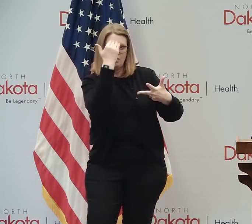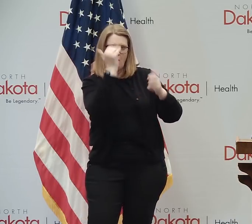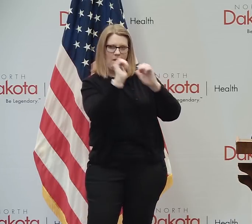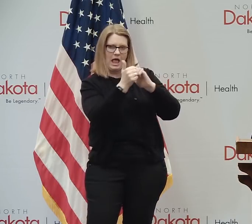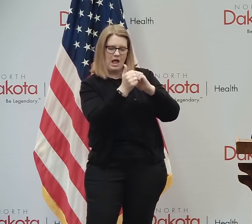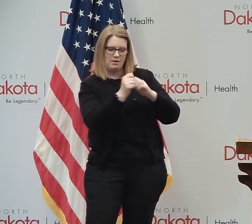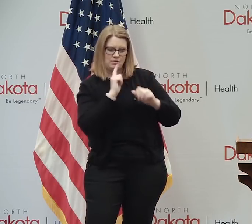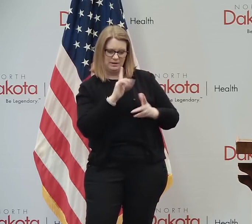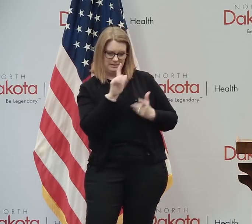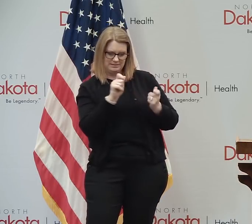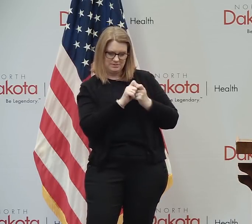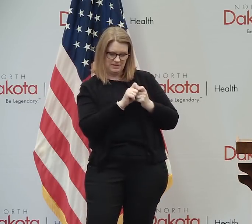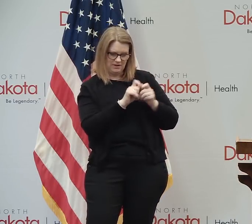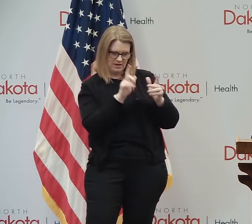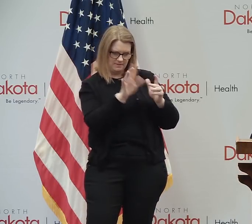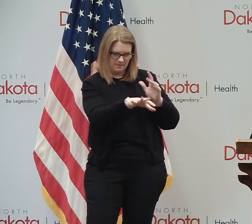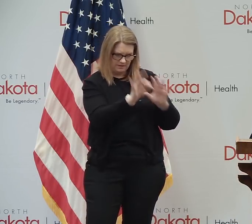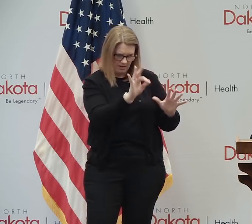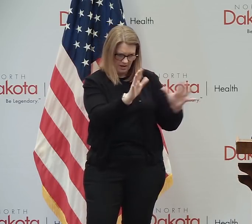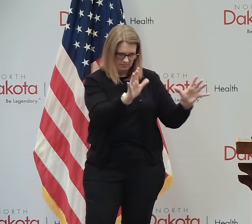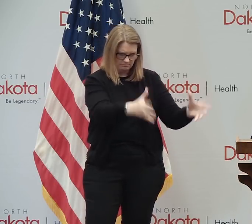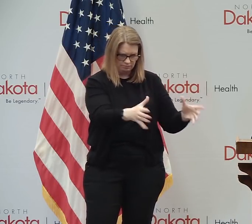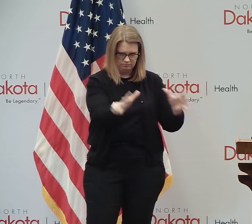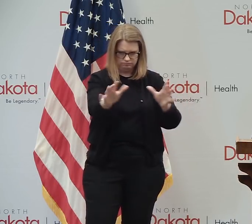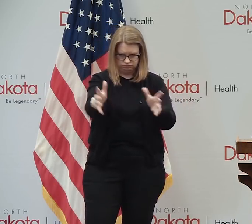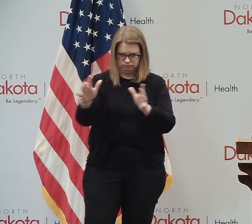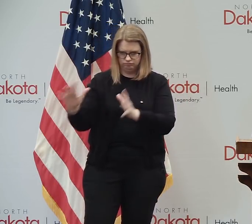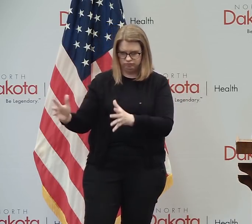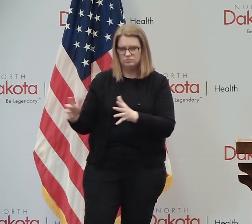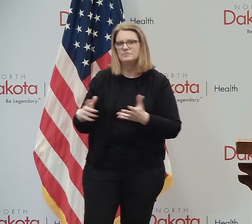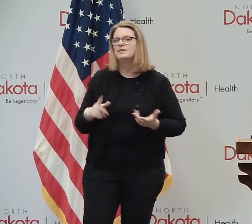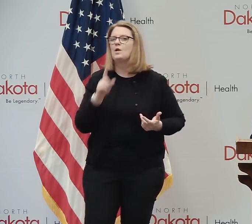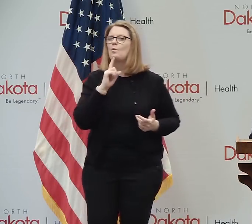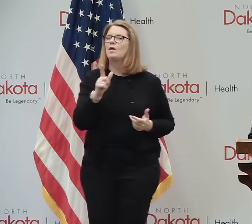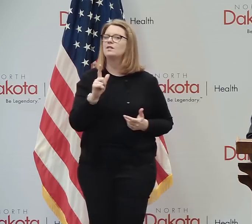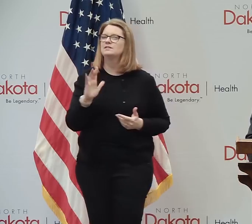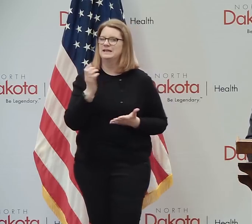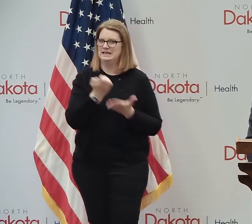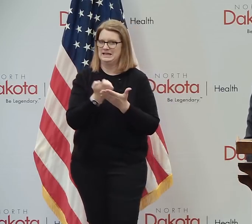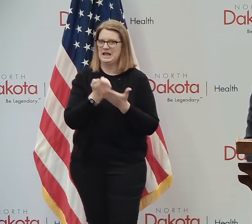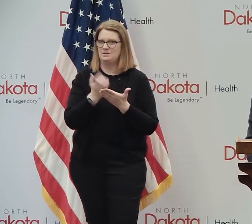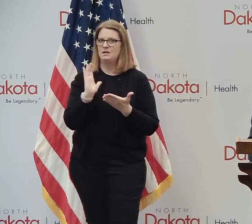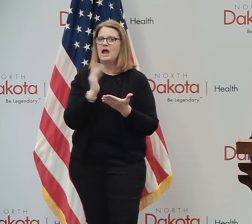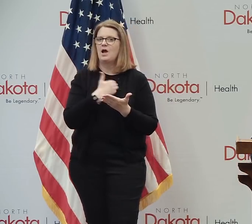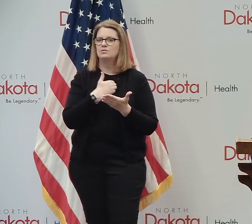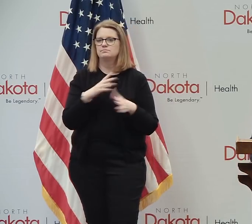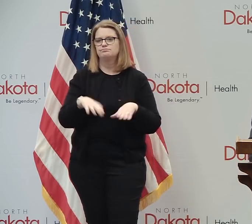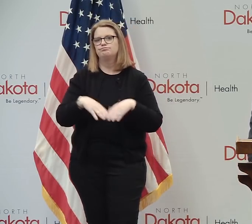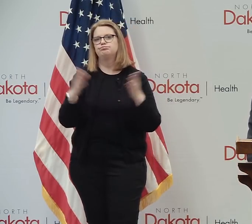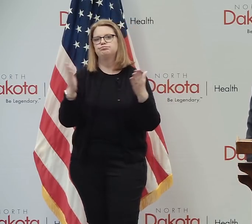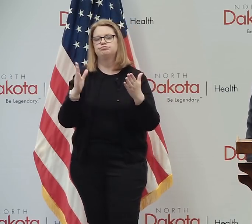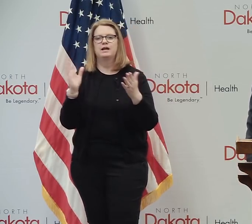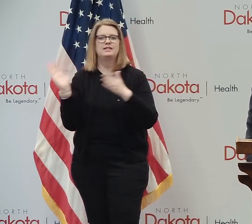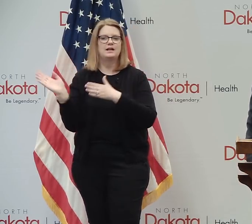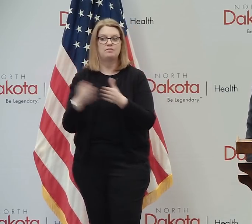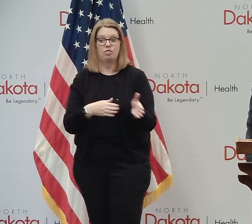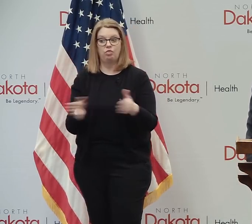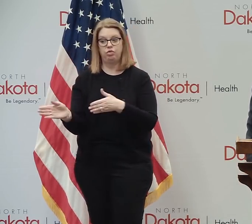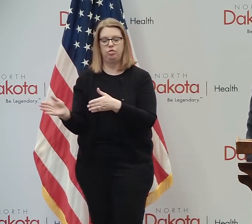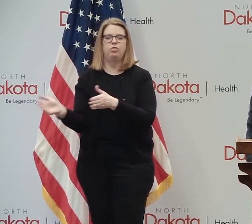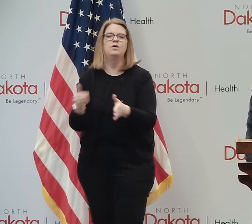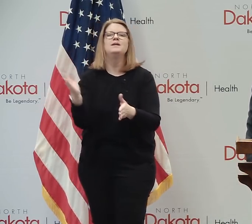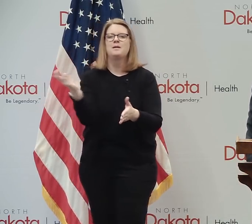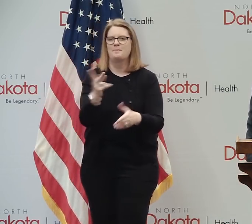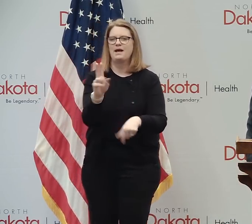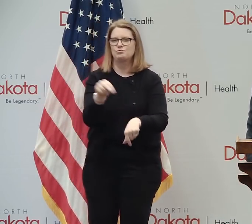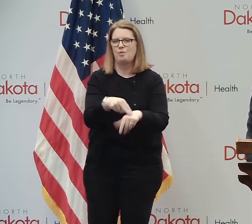way, then we have an opportunity to allow our economy to open up. And so that's why, again, it all begins for us with